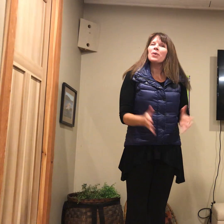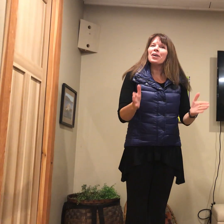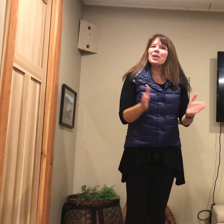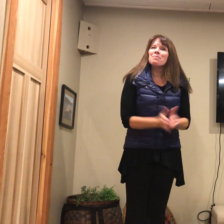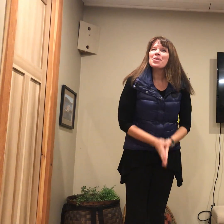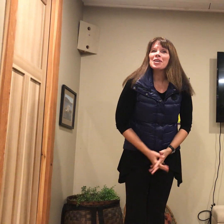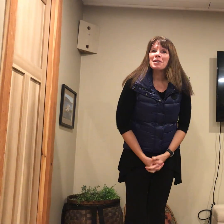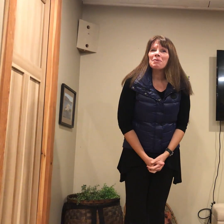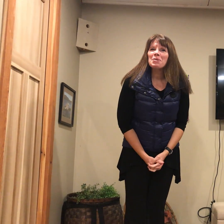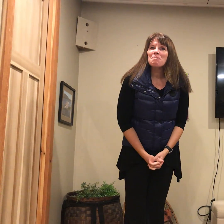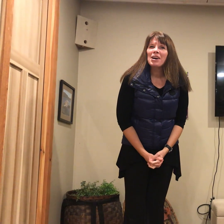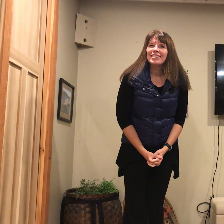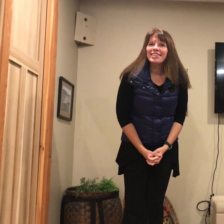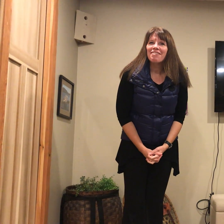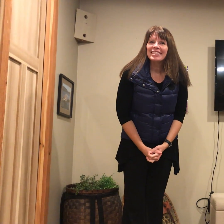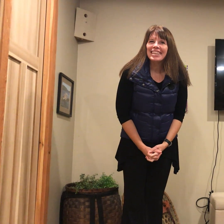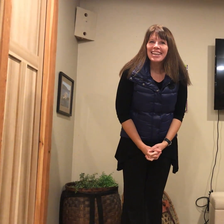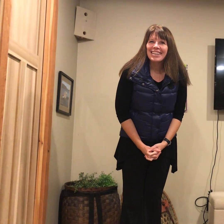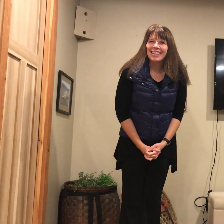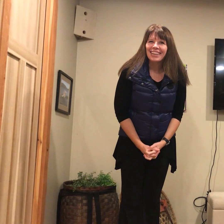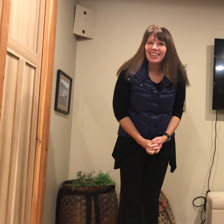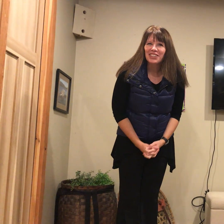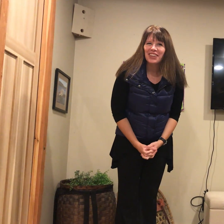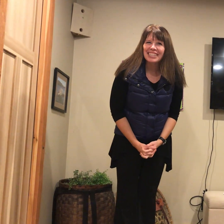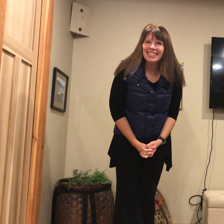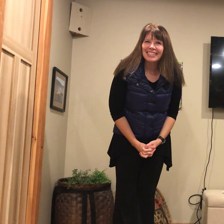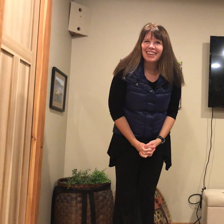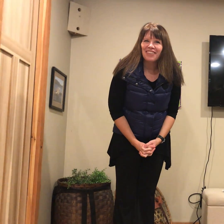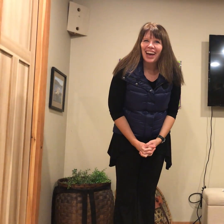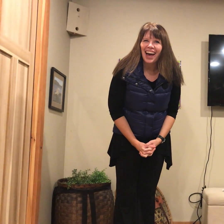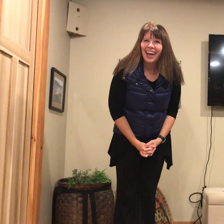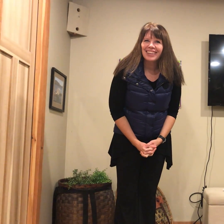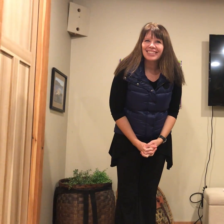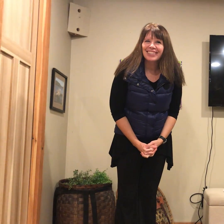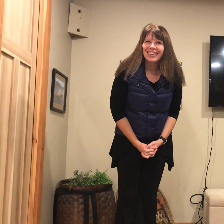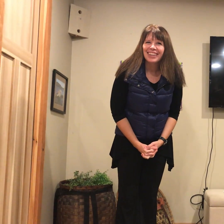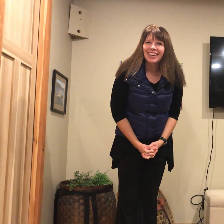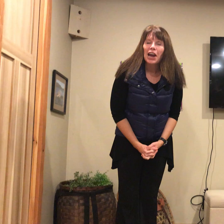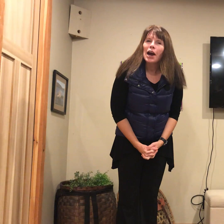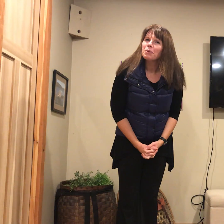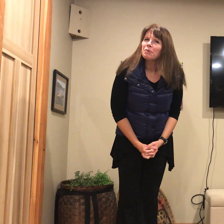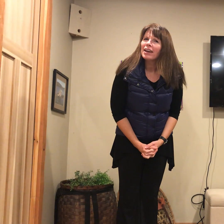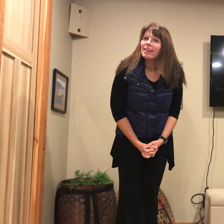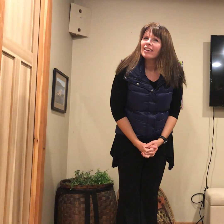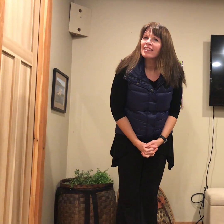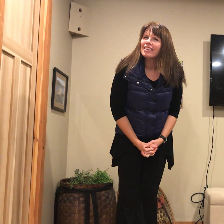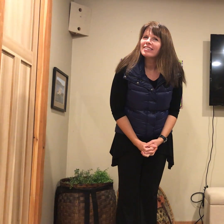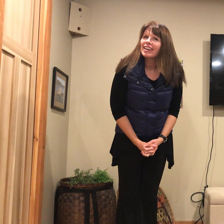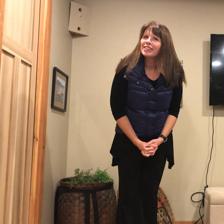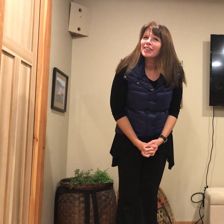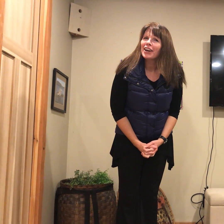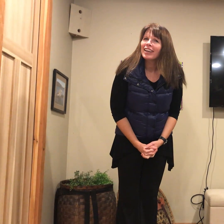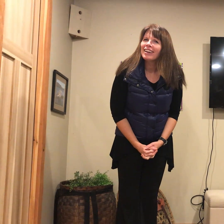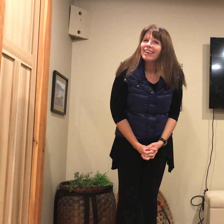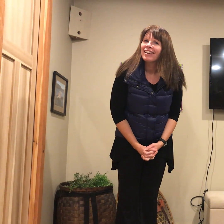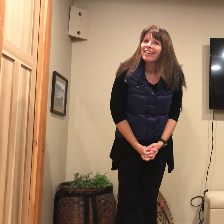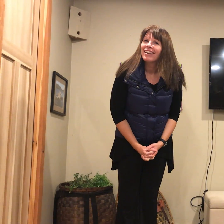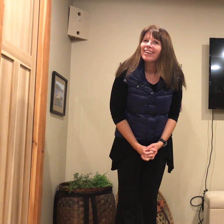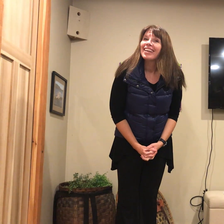Well, good morning, room 117. It's great to see you guys. Are we ready to get this day started?